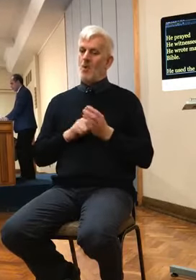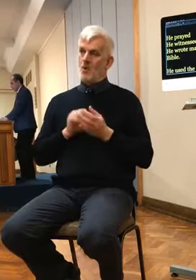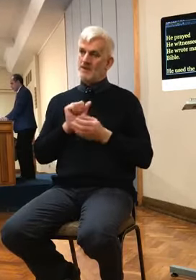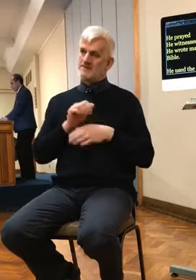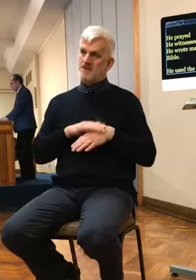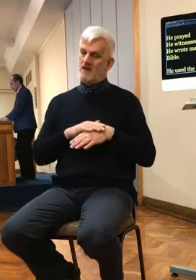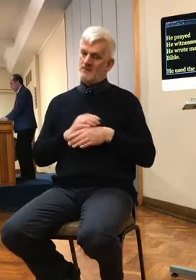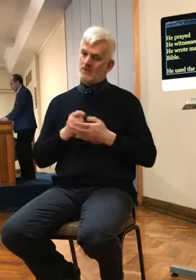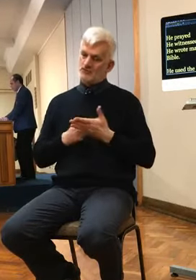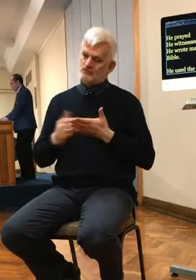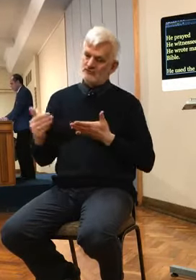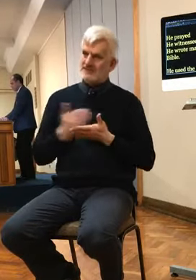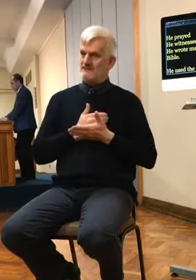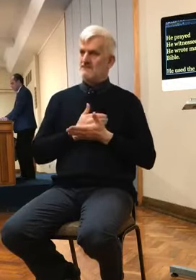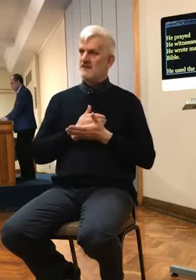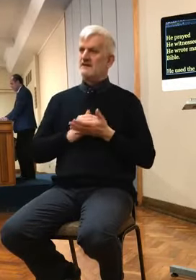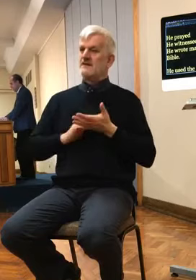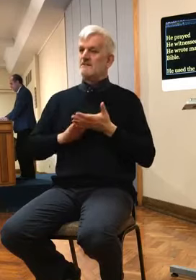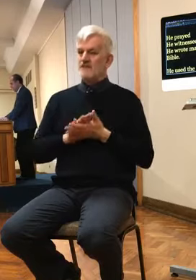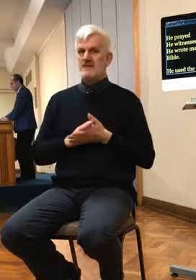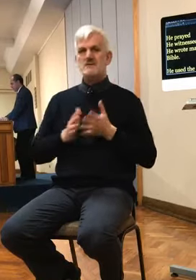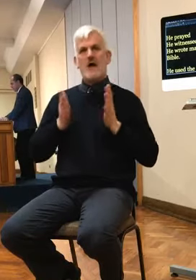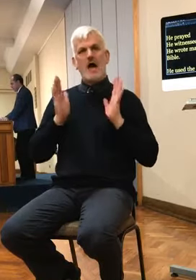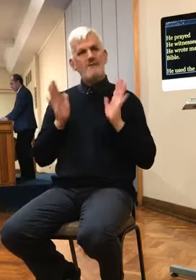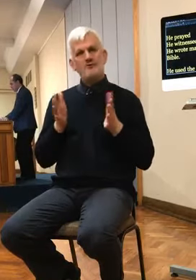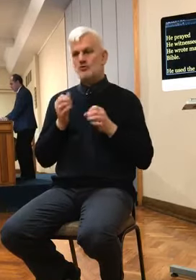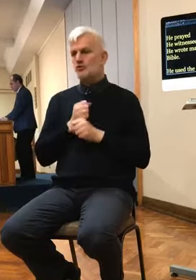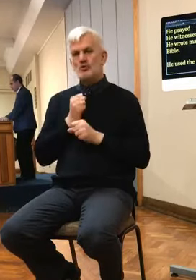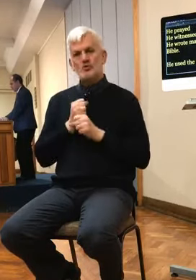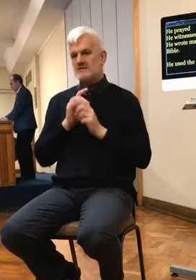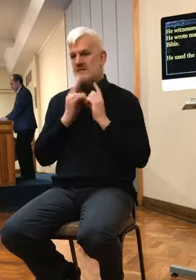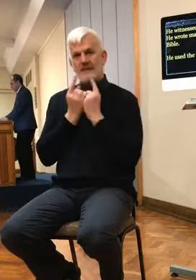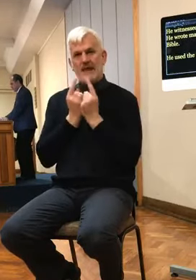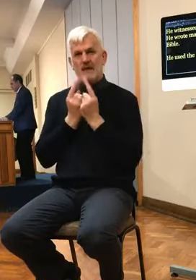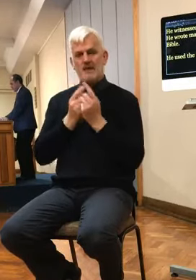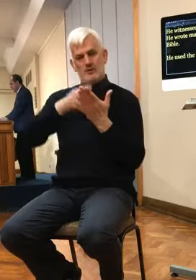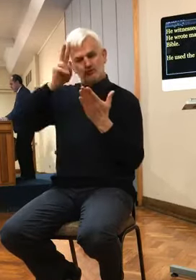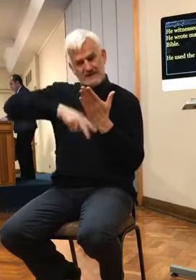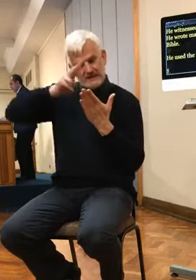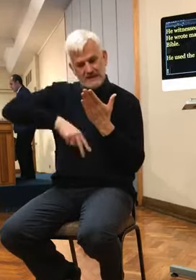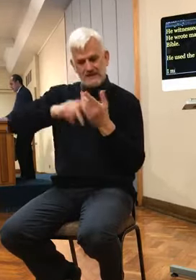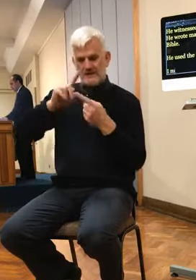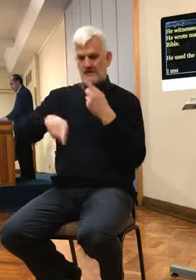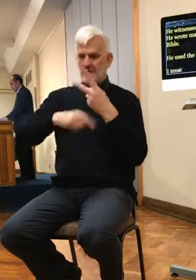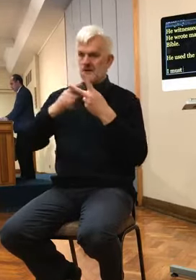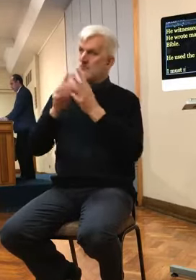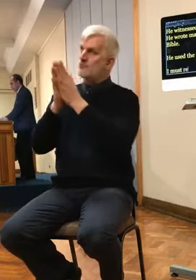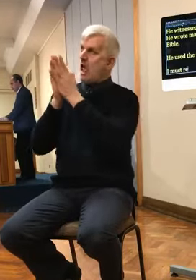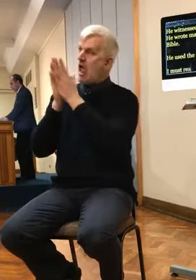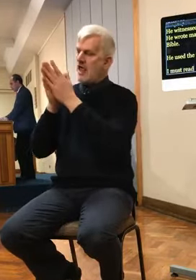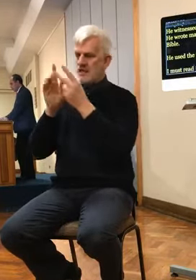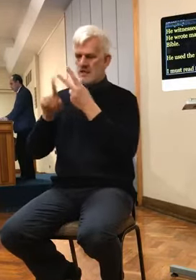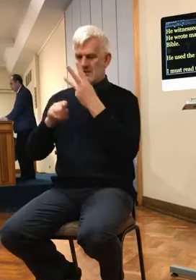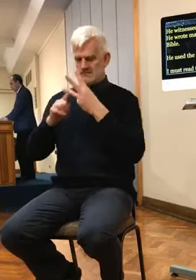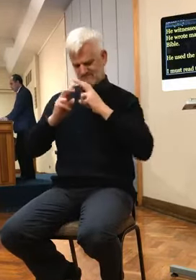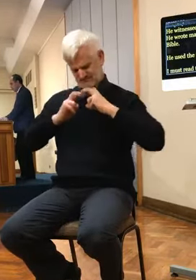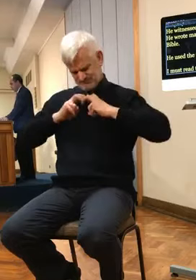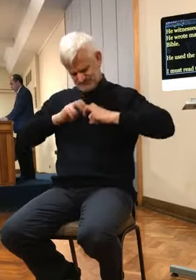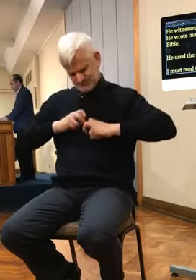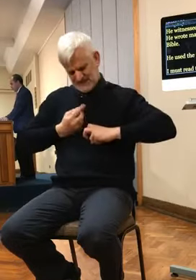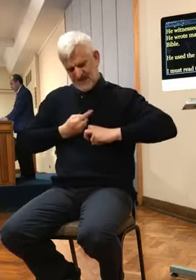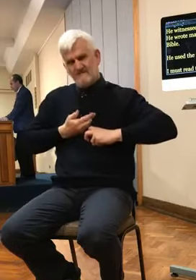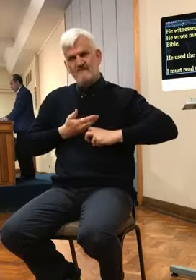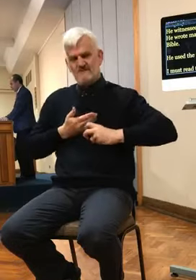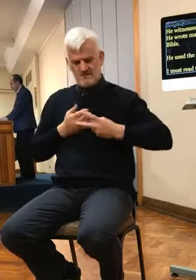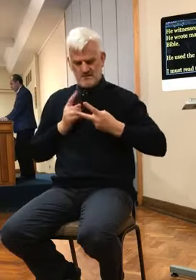to do wholesome things, to pray, to read the scriptures, to examine our hearts, to witness to